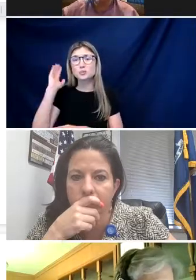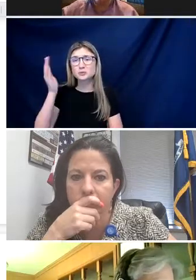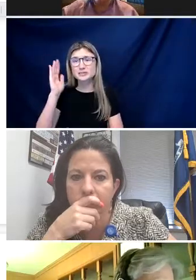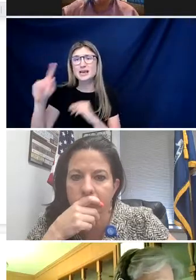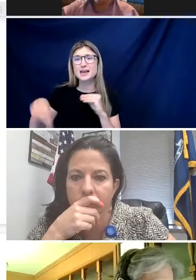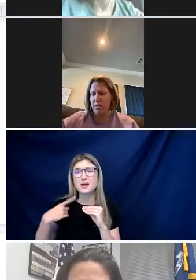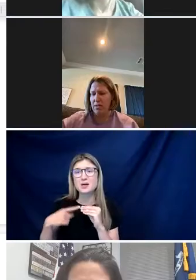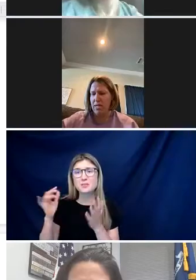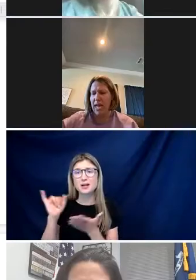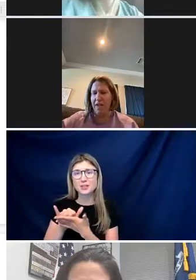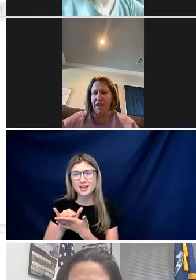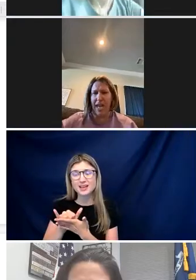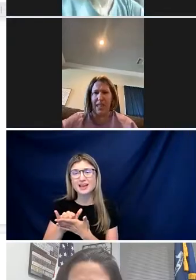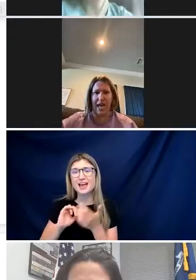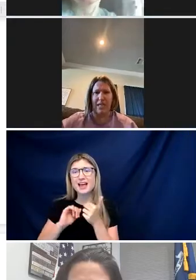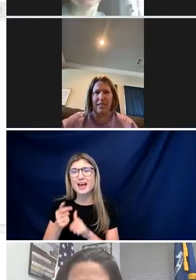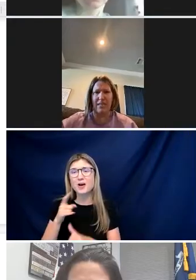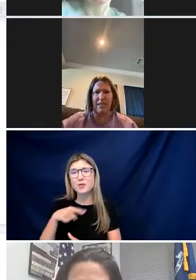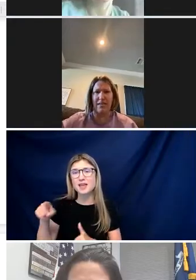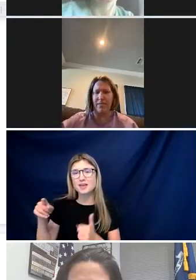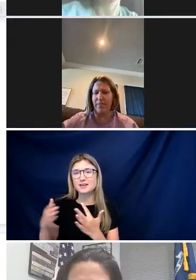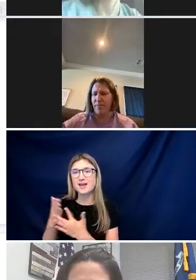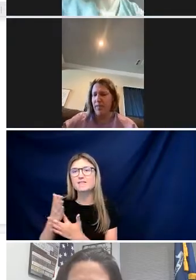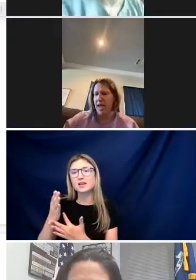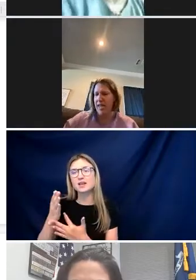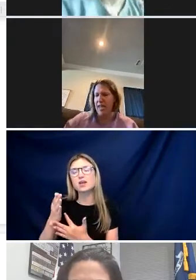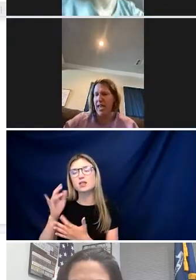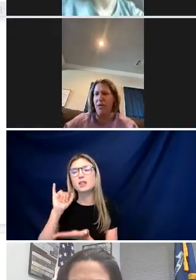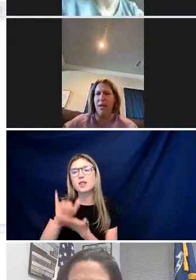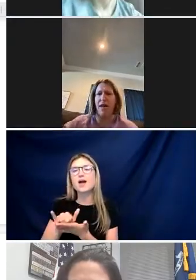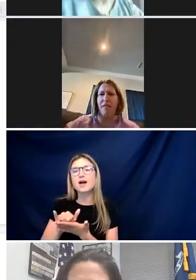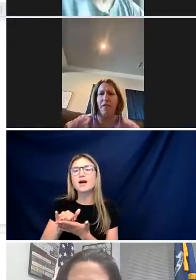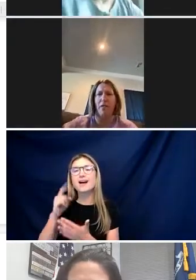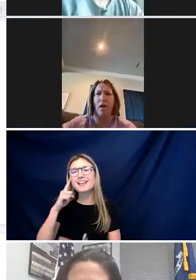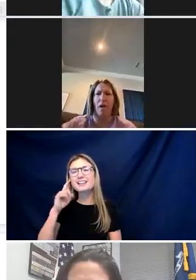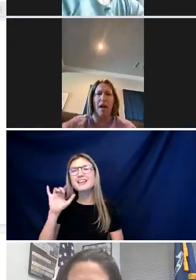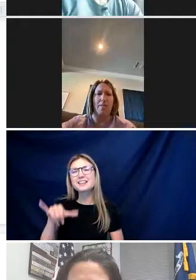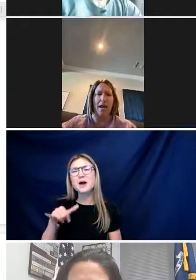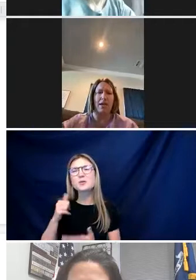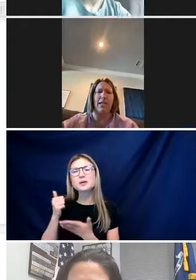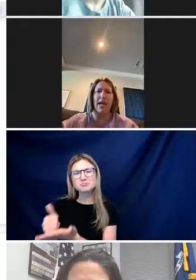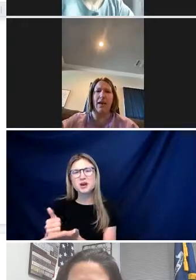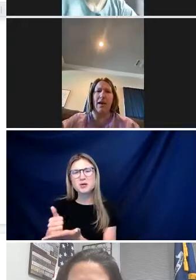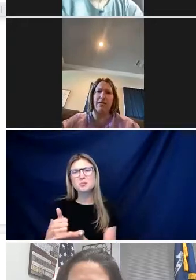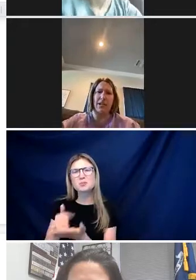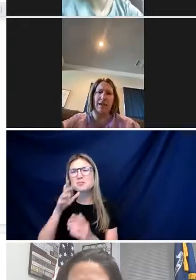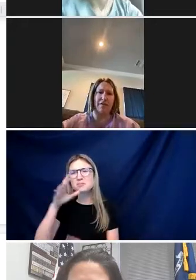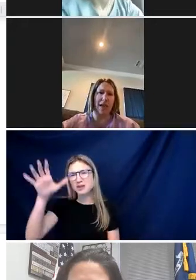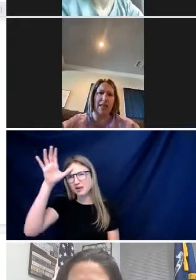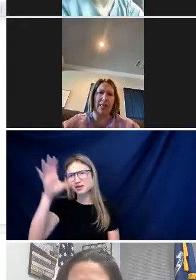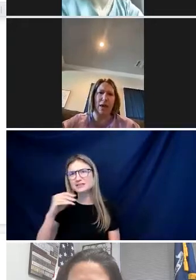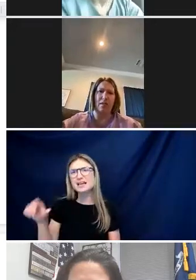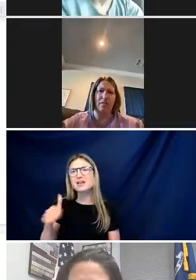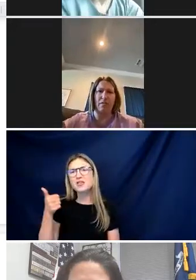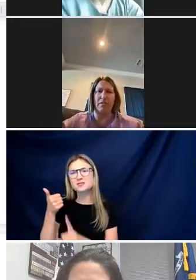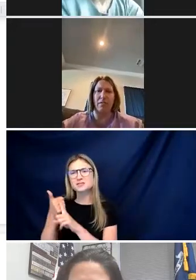how they navigate that. I think that would be helpful for parents and other self-advocates